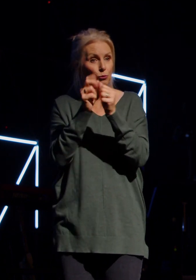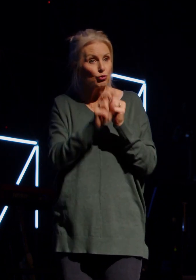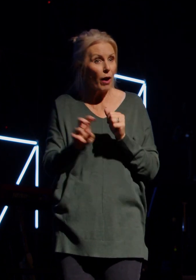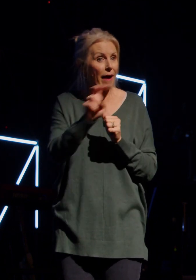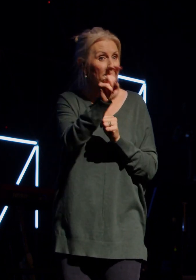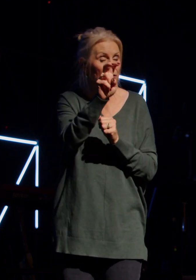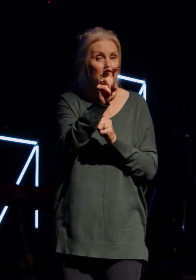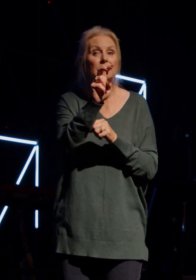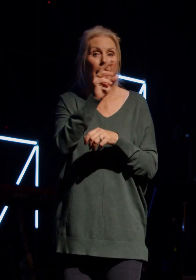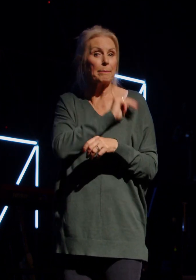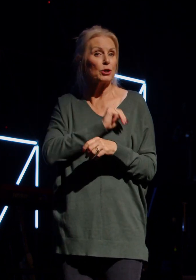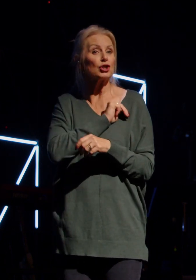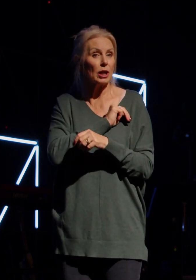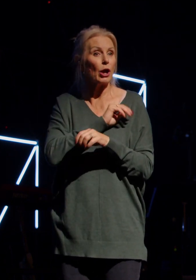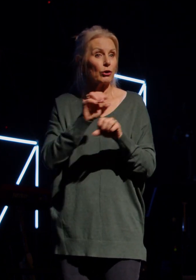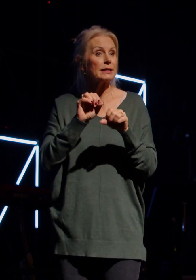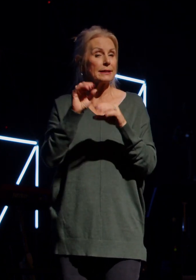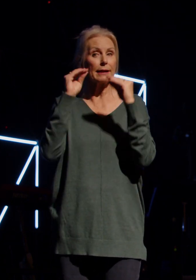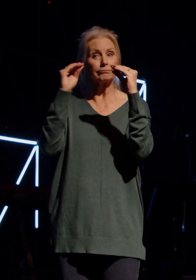Mark with them.